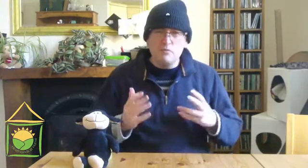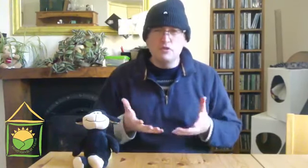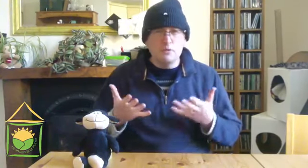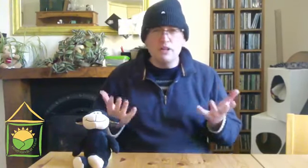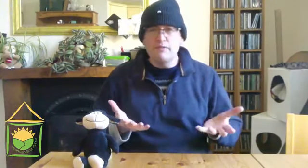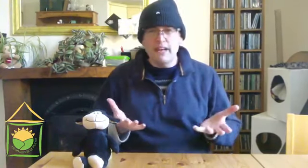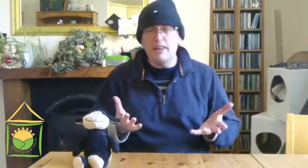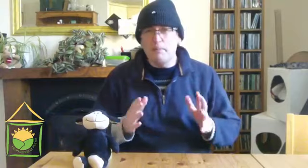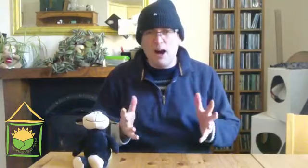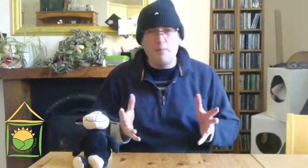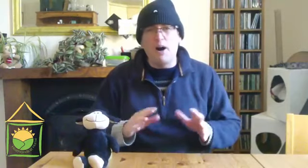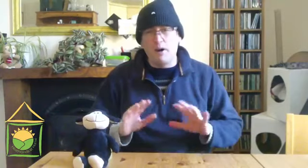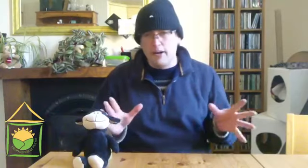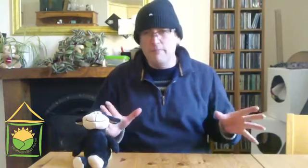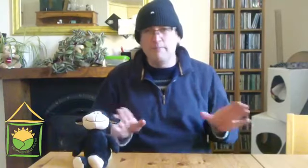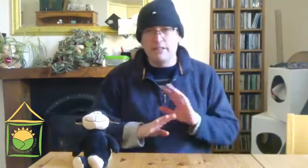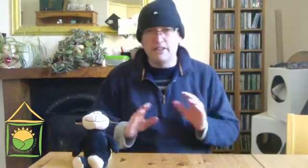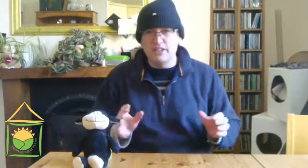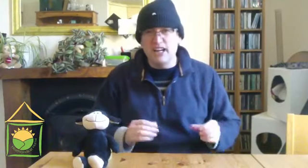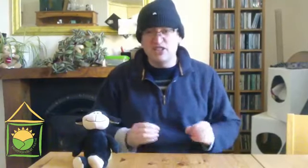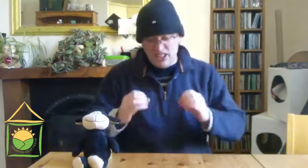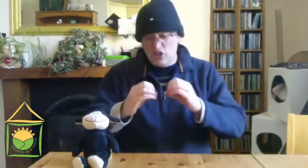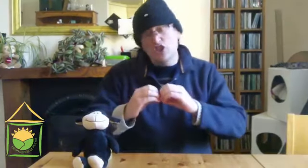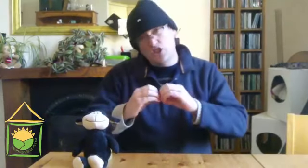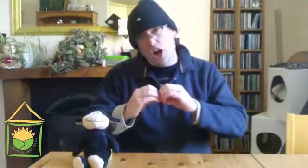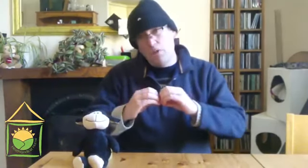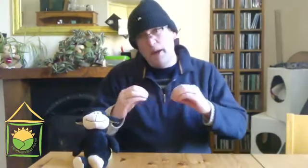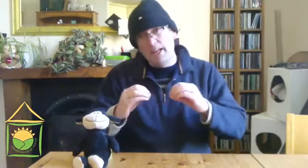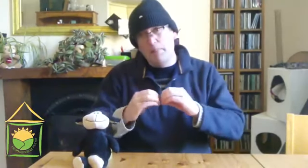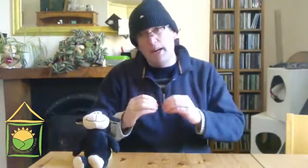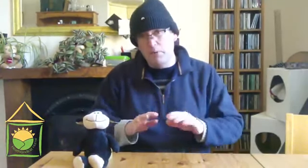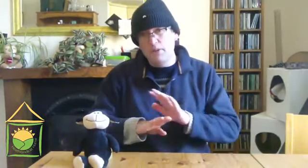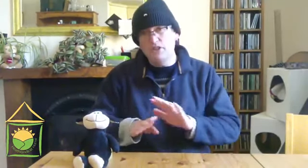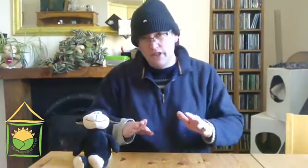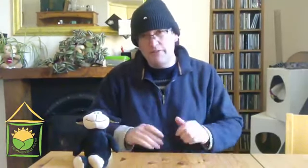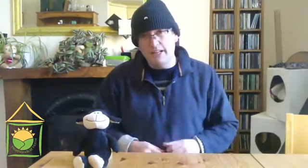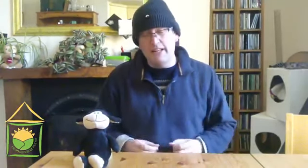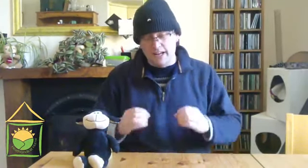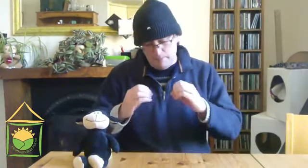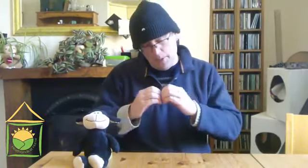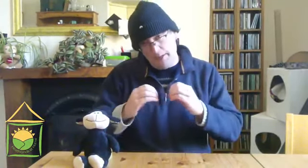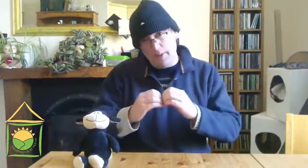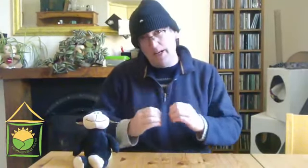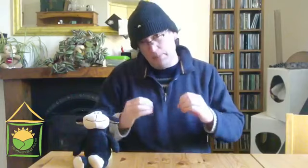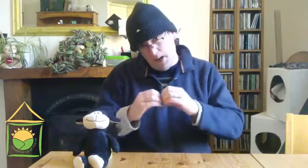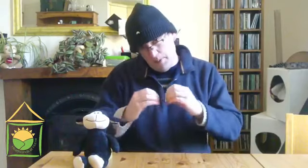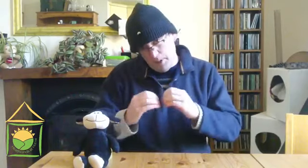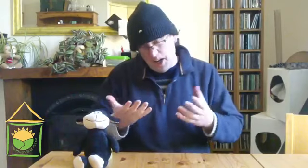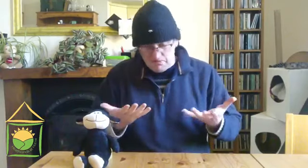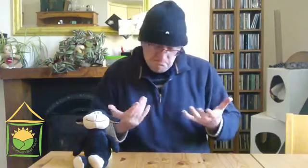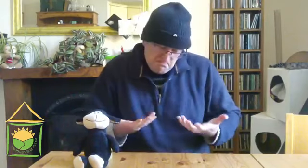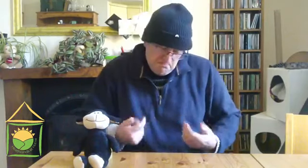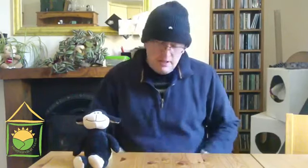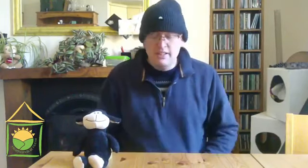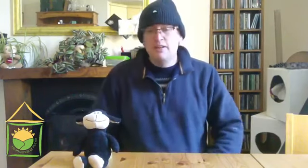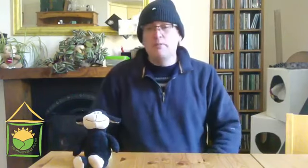we're going to forget the bar bar bit, because that's, it could just go BB, but we're just going to forget that, BB, bar bar, bar